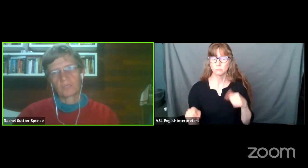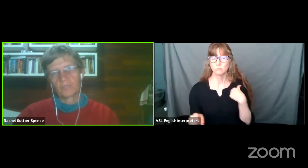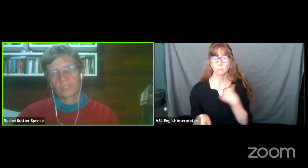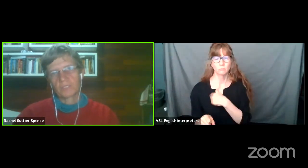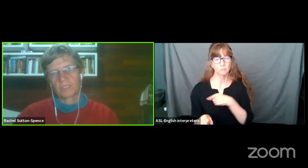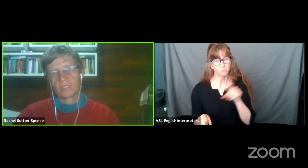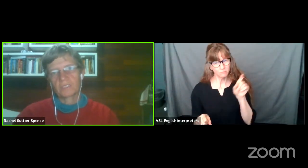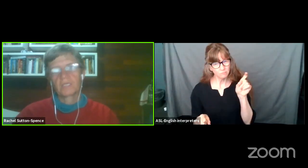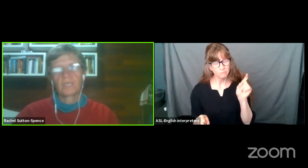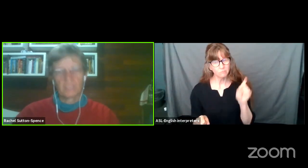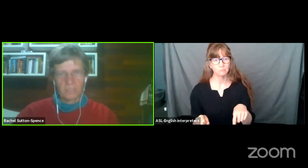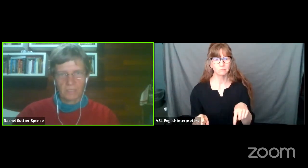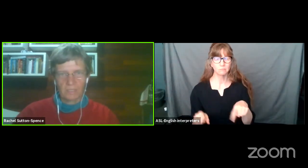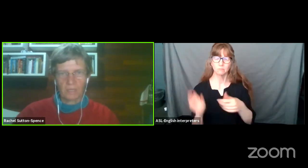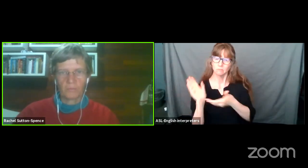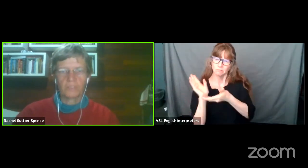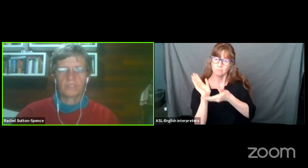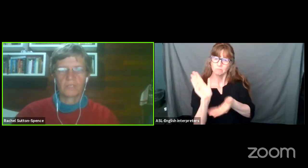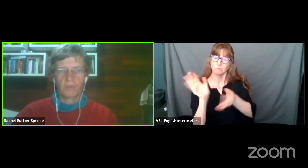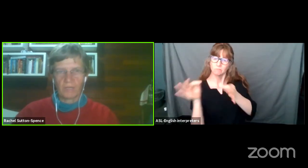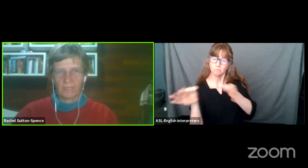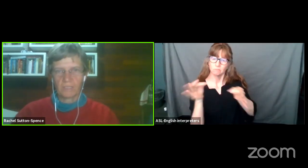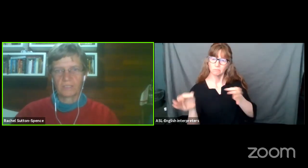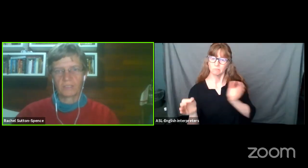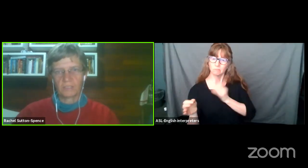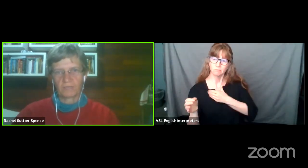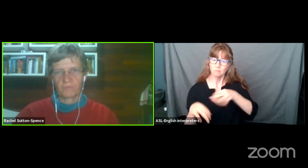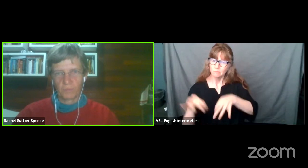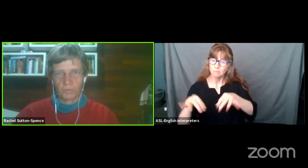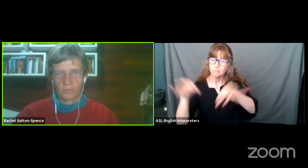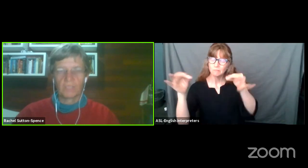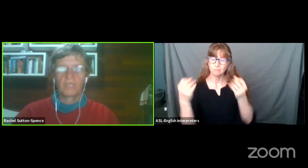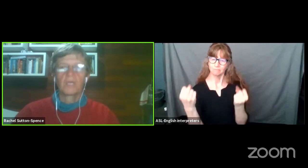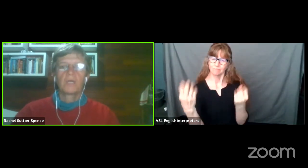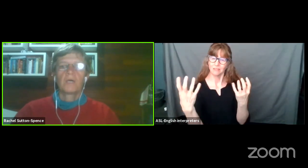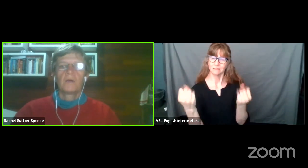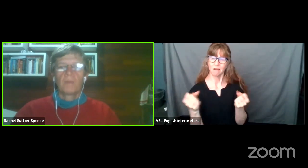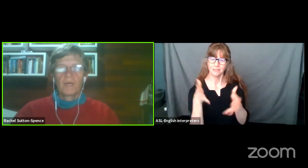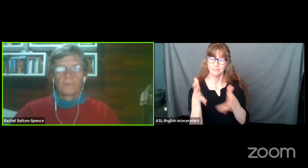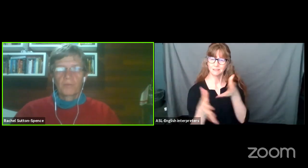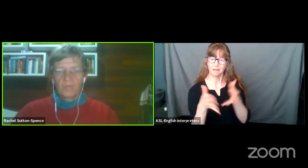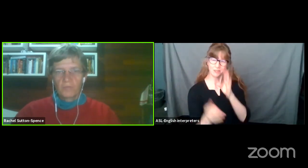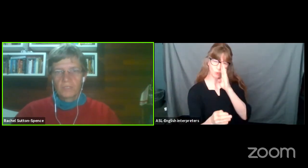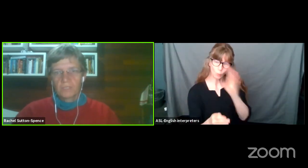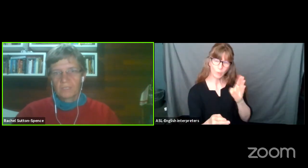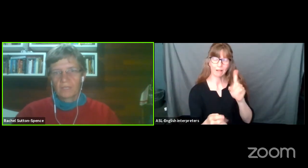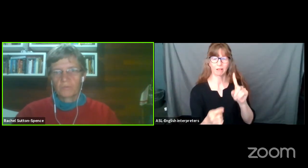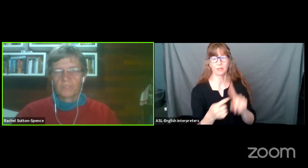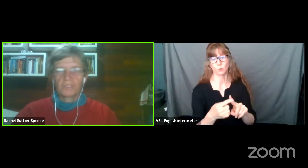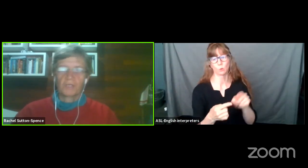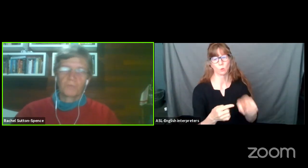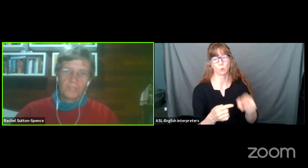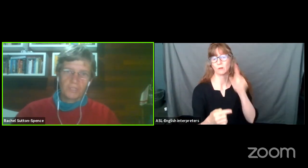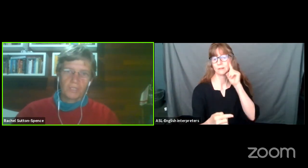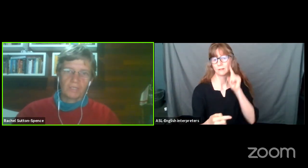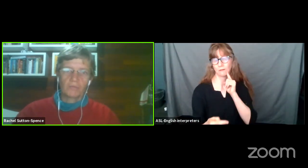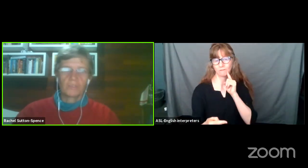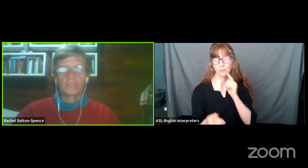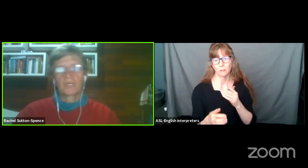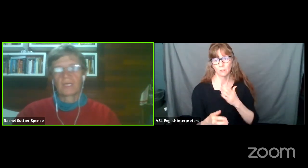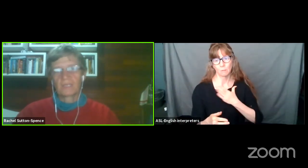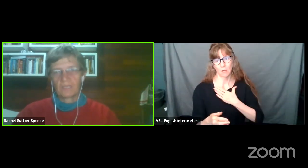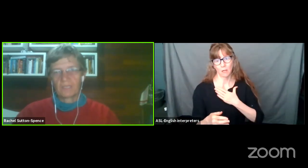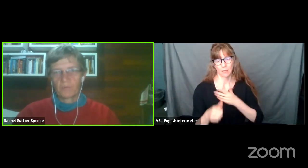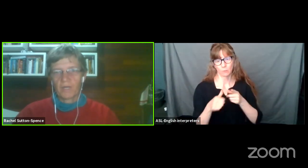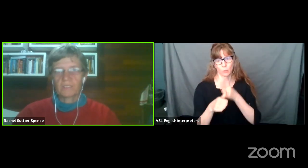sign language studies in sign language directly to the deaf community. My primary sign languages are British Sign